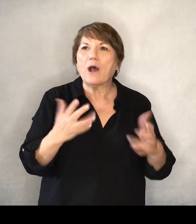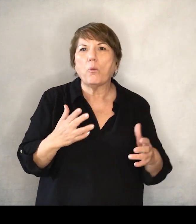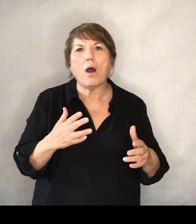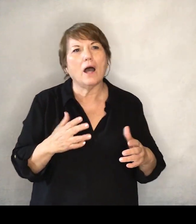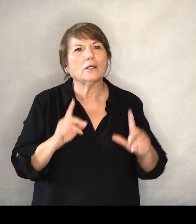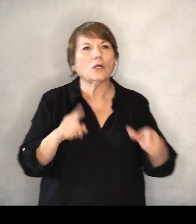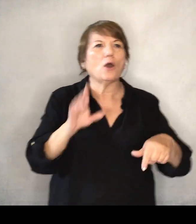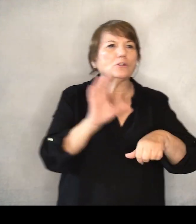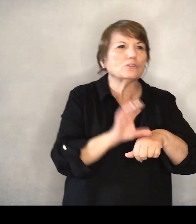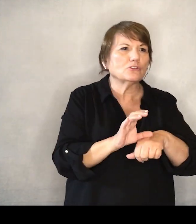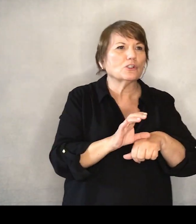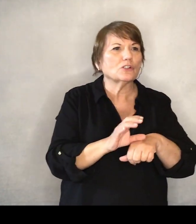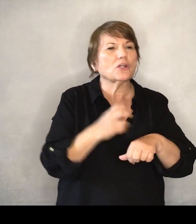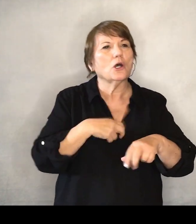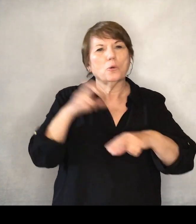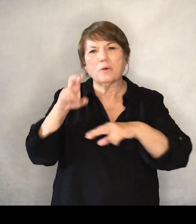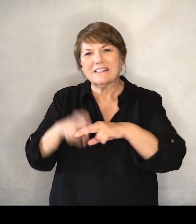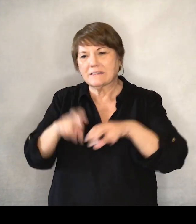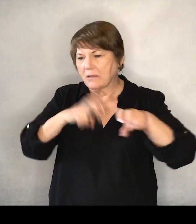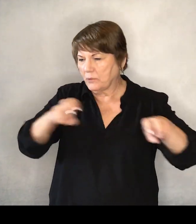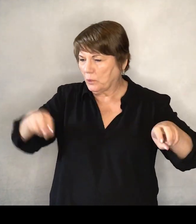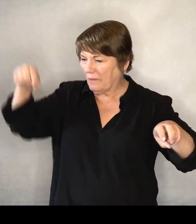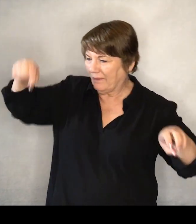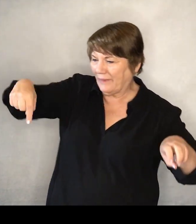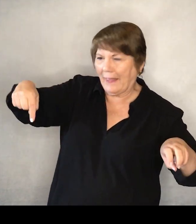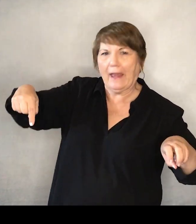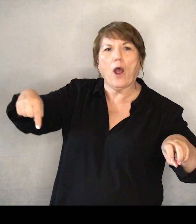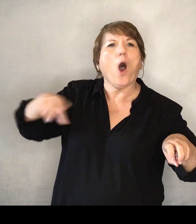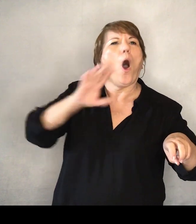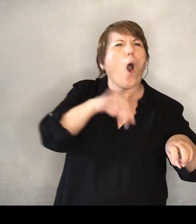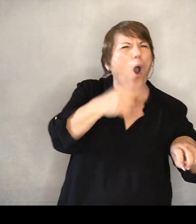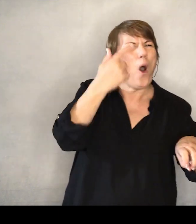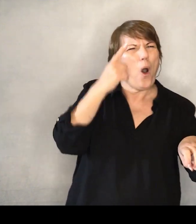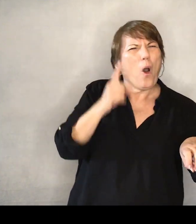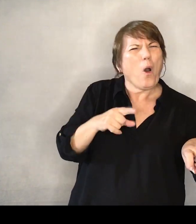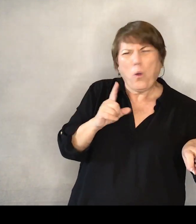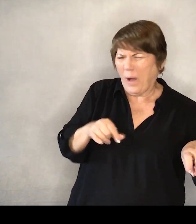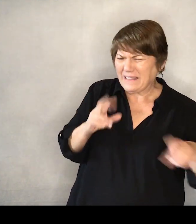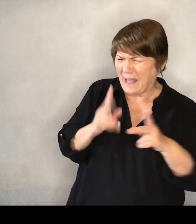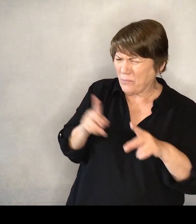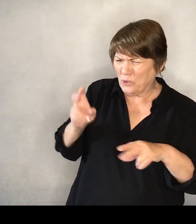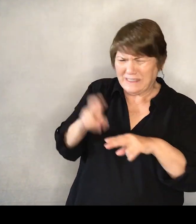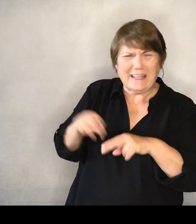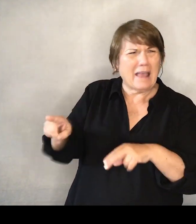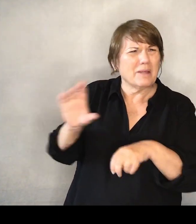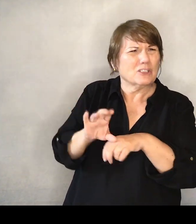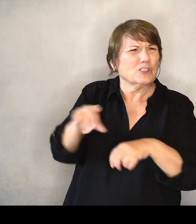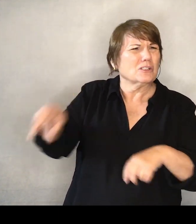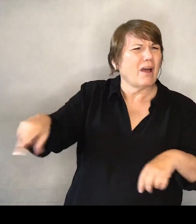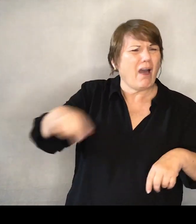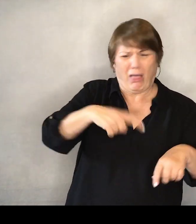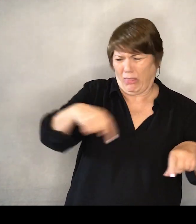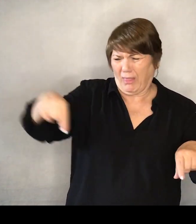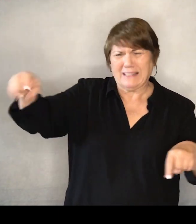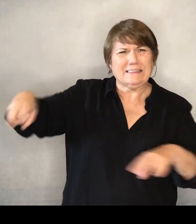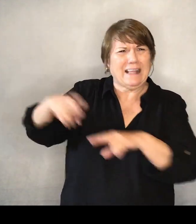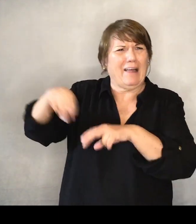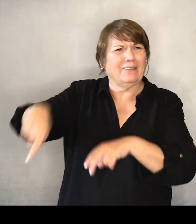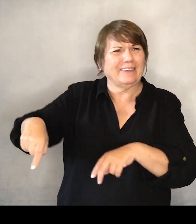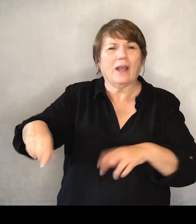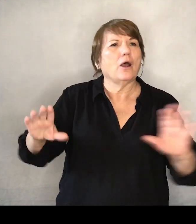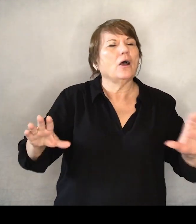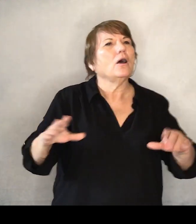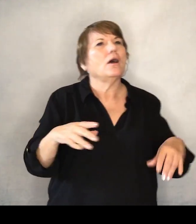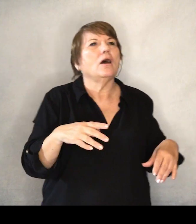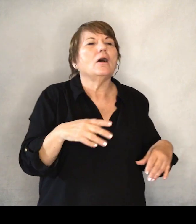the center in the third to the last pew from the left side of the church in the back. We long